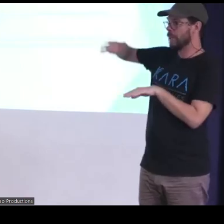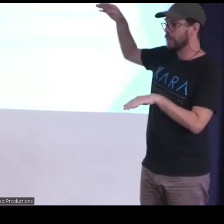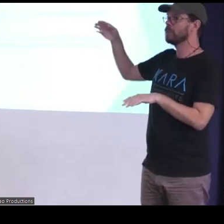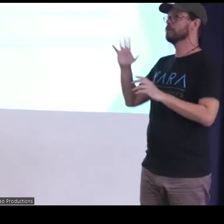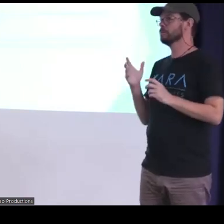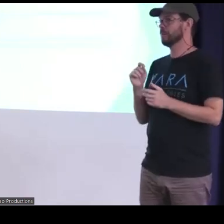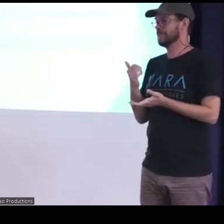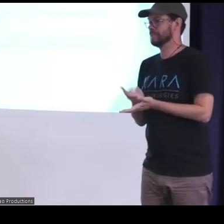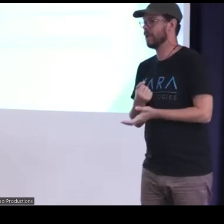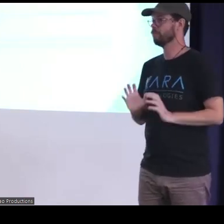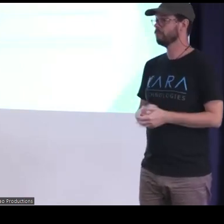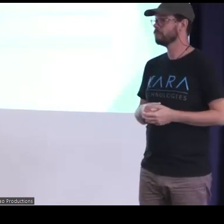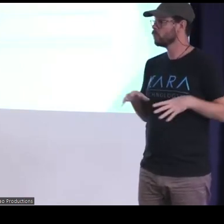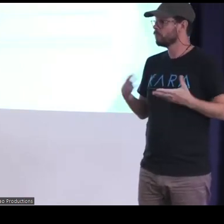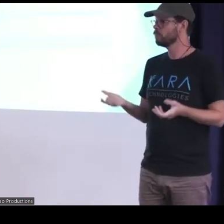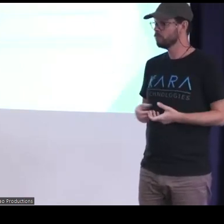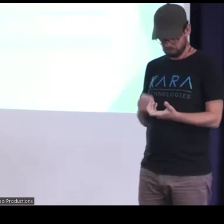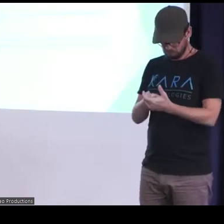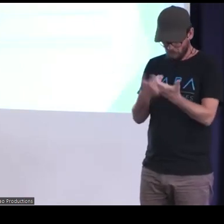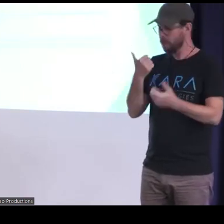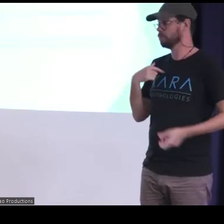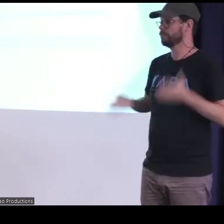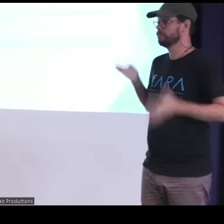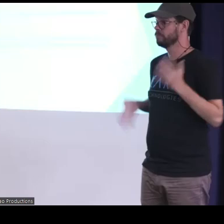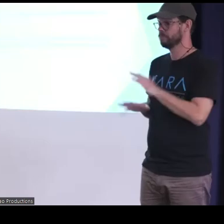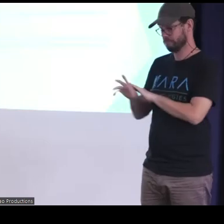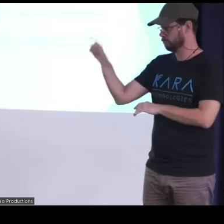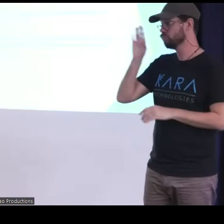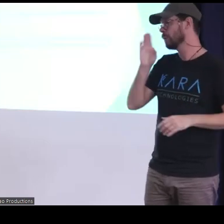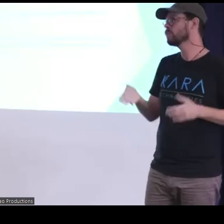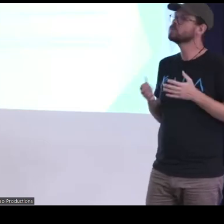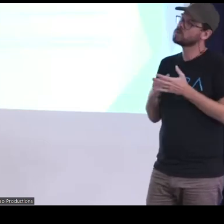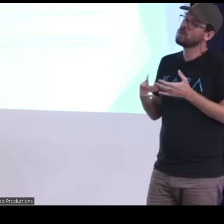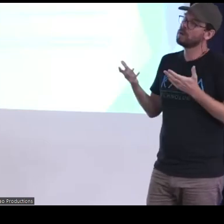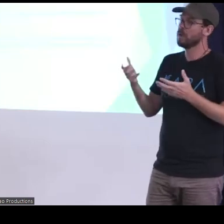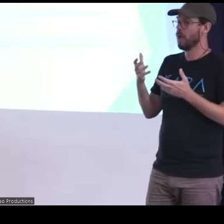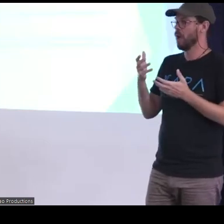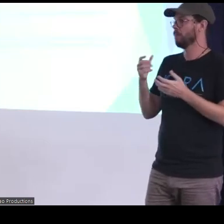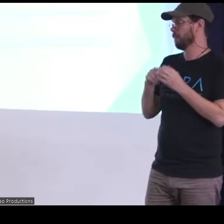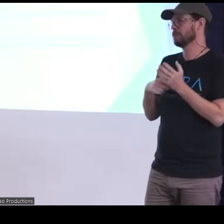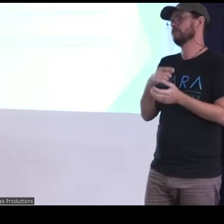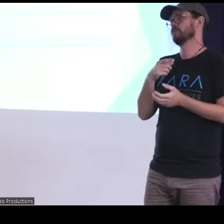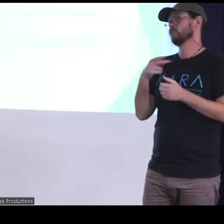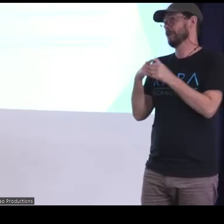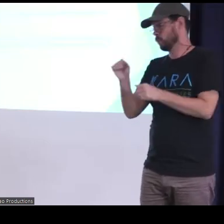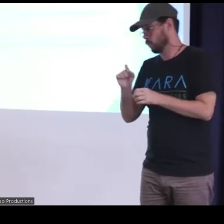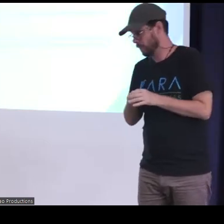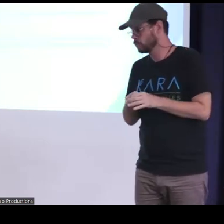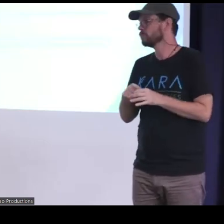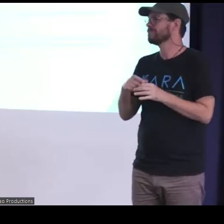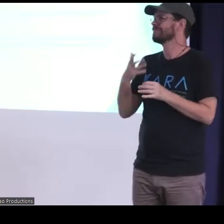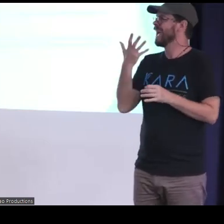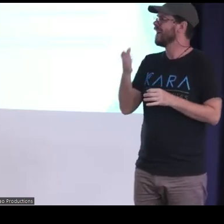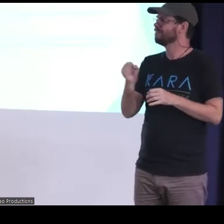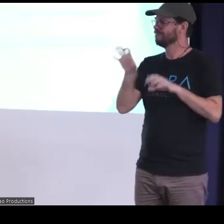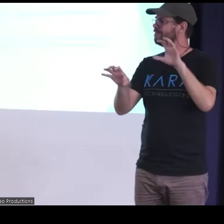now, you know, please reach higher ground, please remain safe. So that comes through via SMS and people know what to do. So